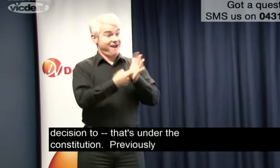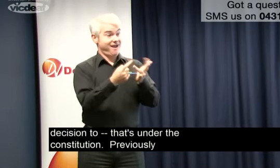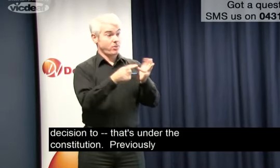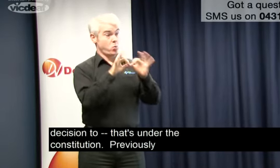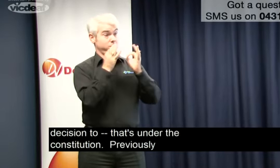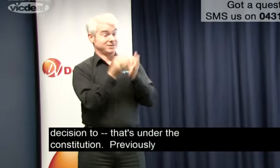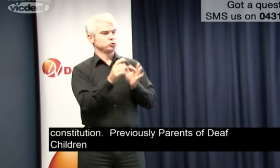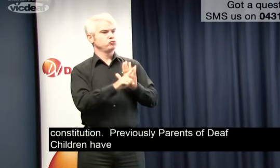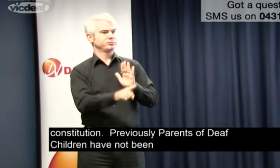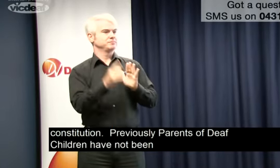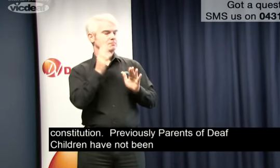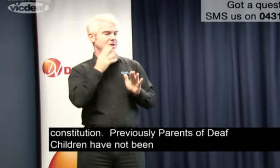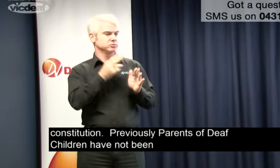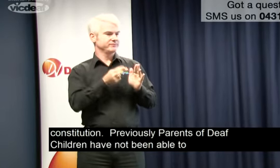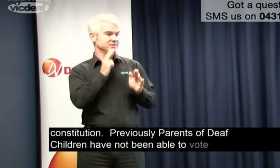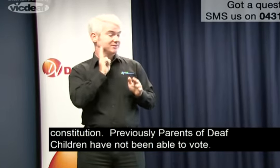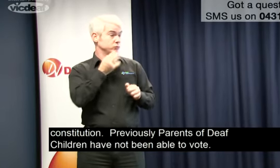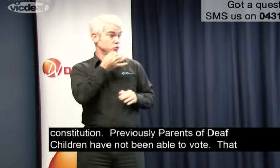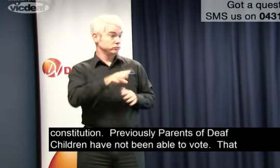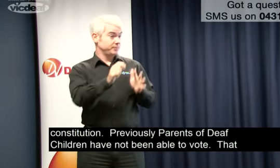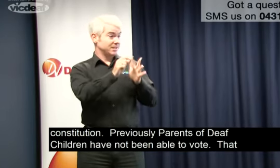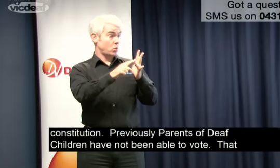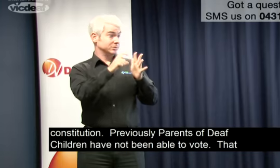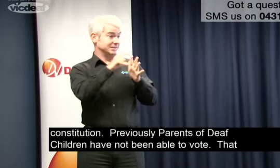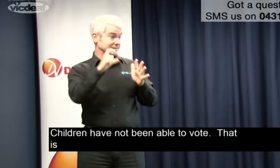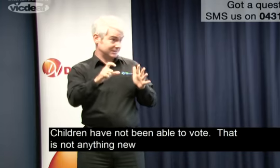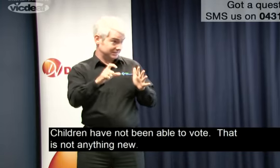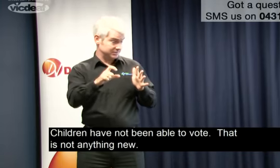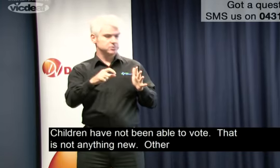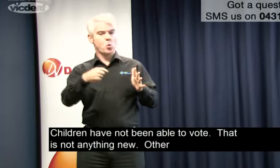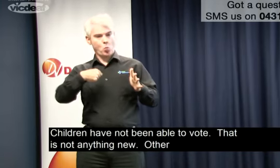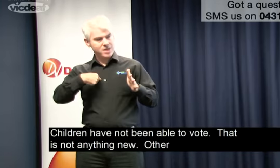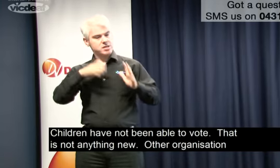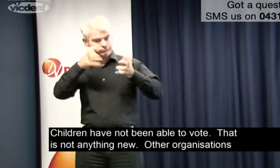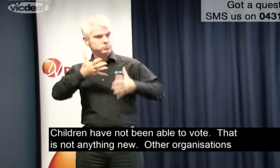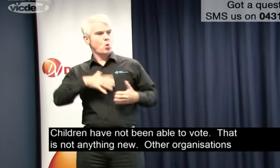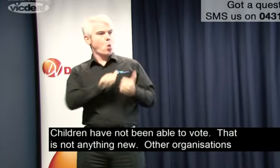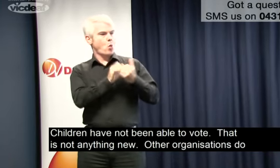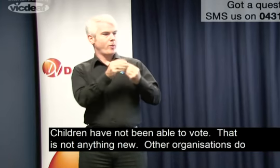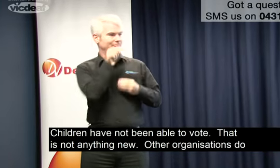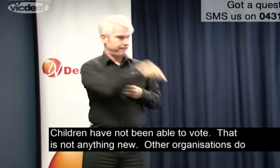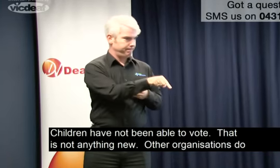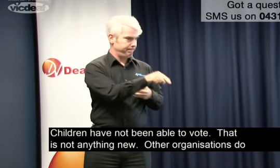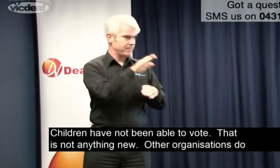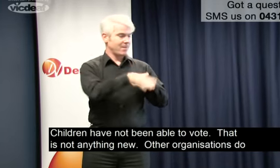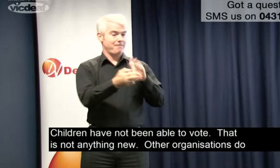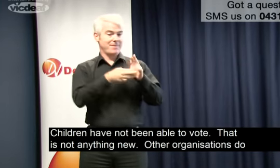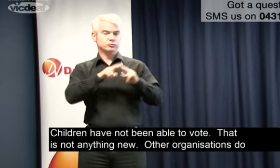new. Other organisations do represent the PODC, represent parents of deaf children, and we ideally want to work with